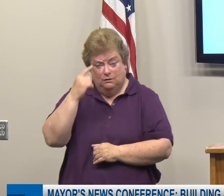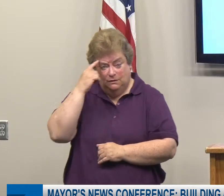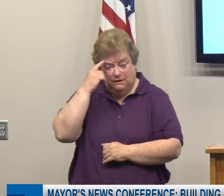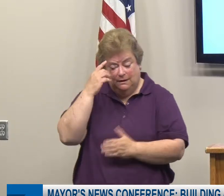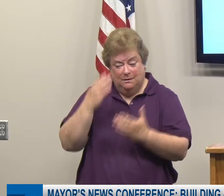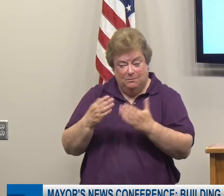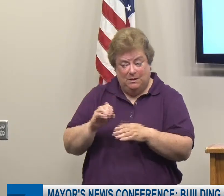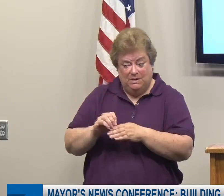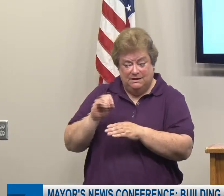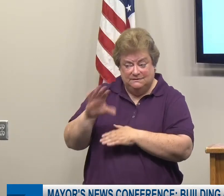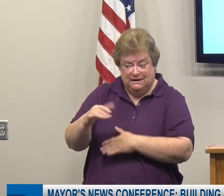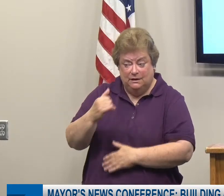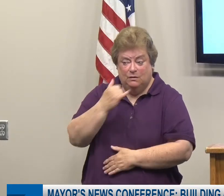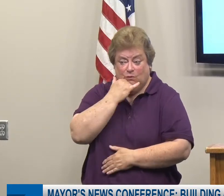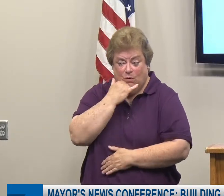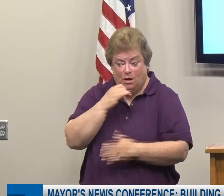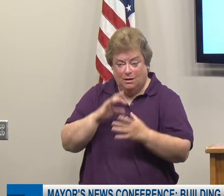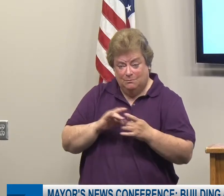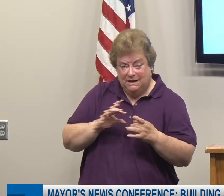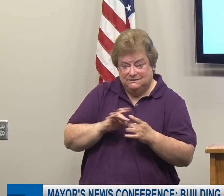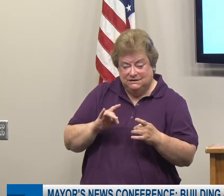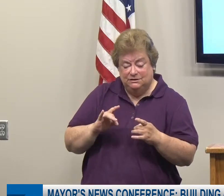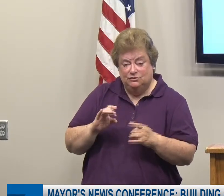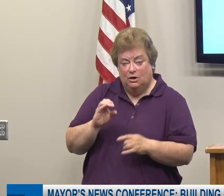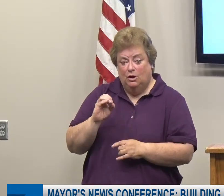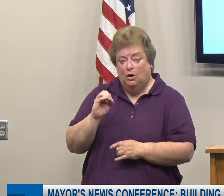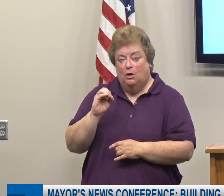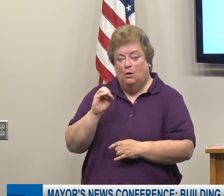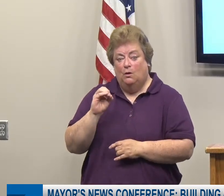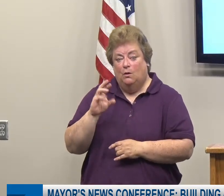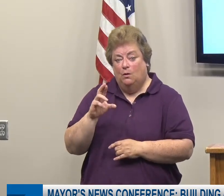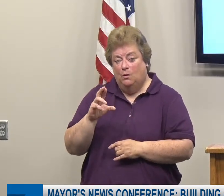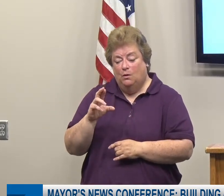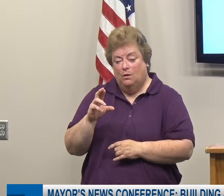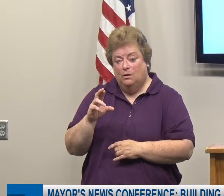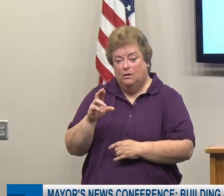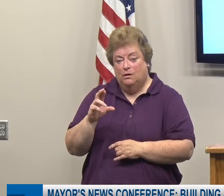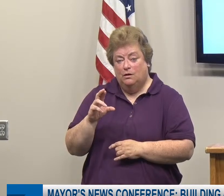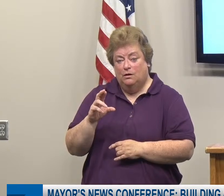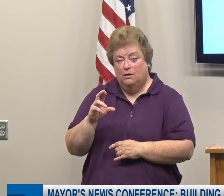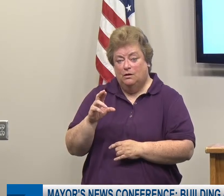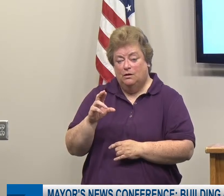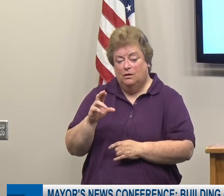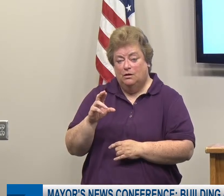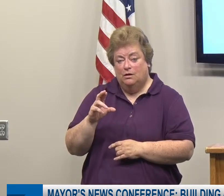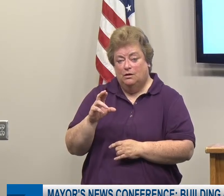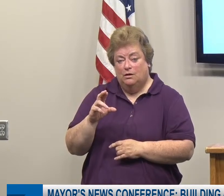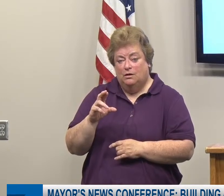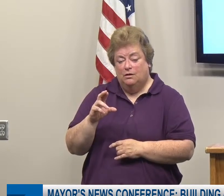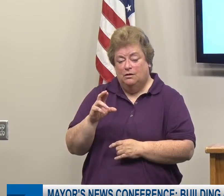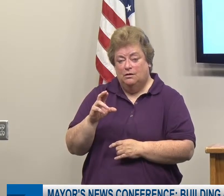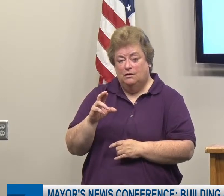wrong message, or have you considered that message that's being sent?